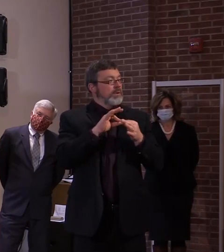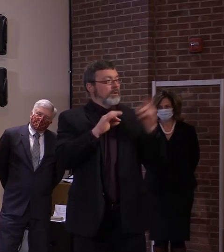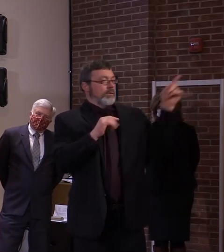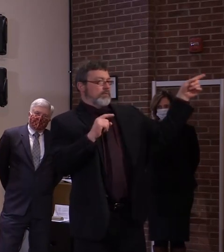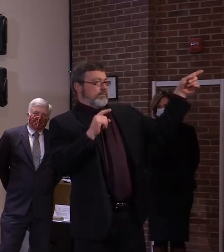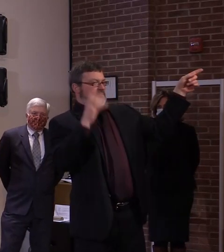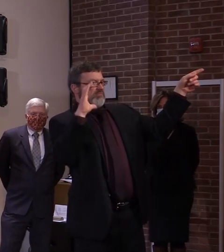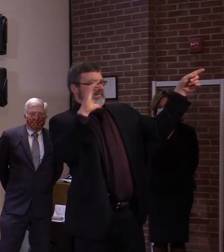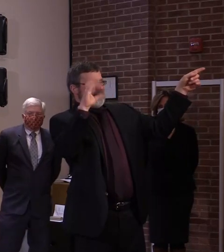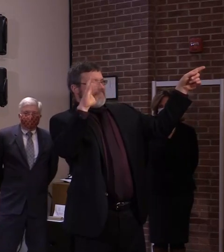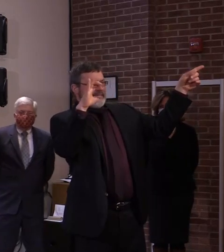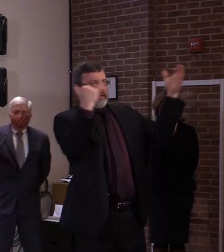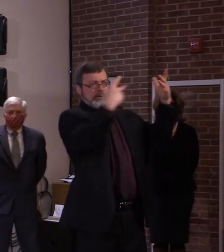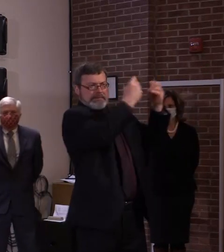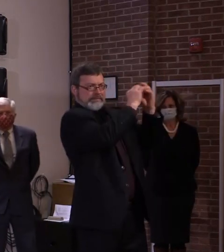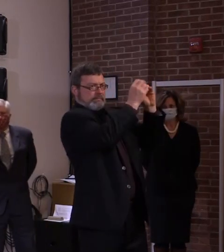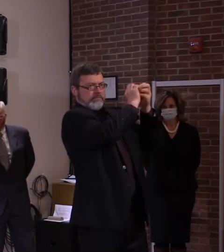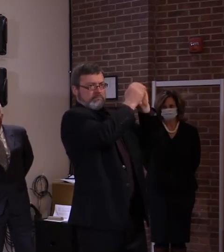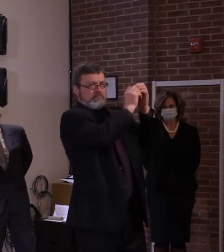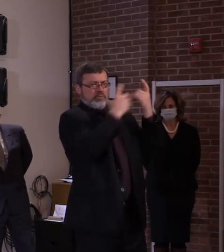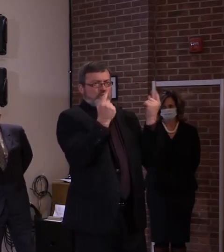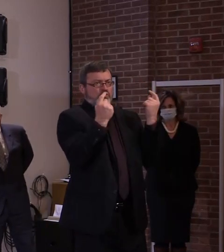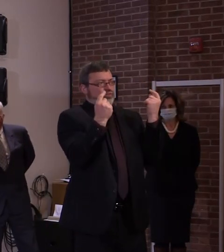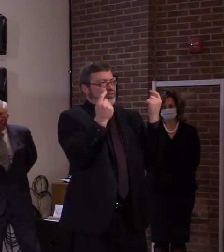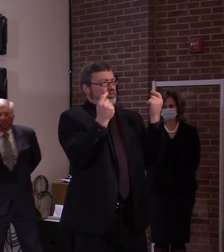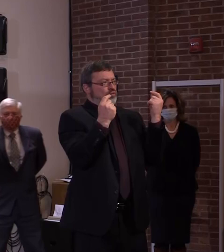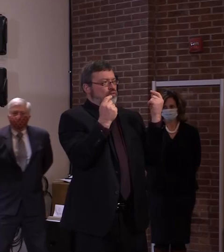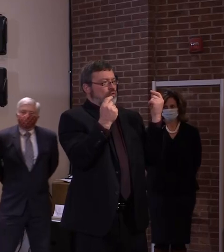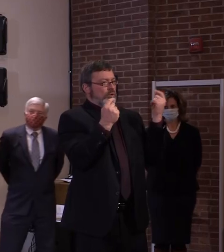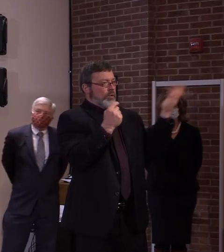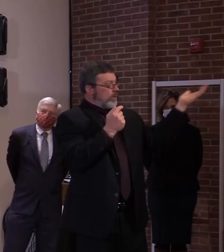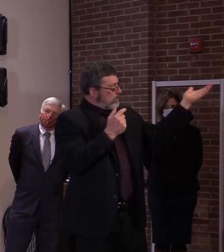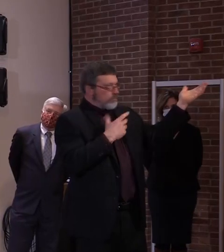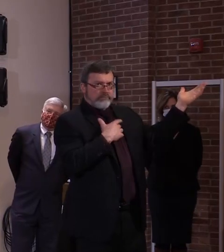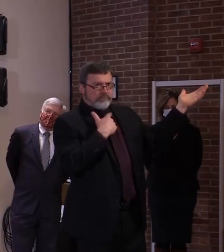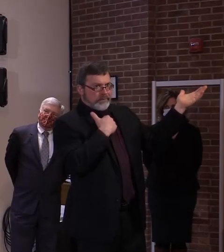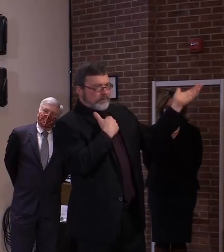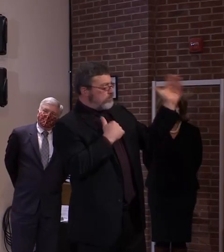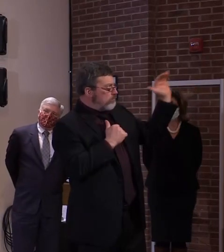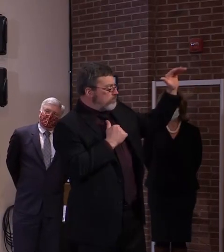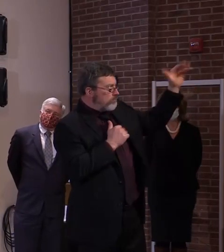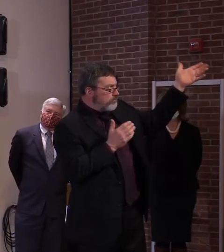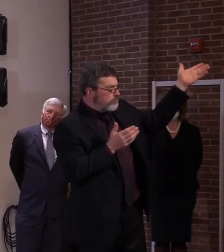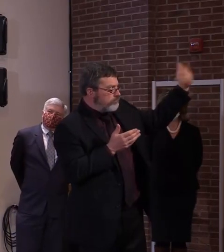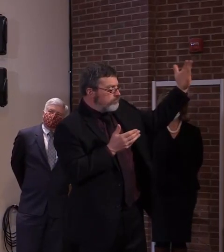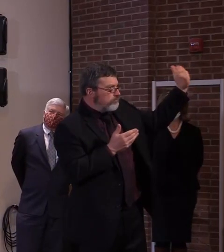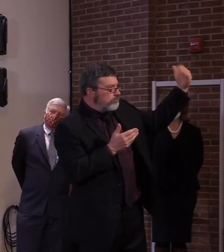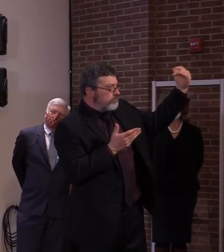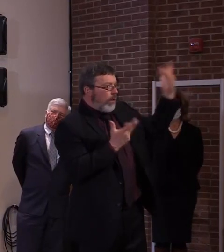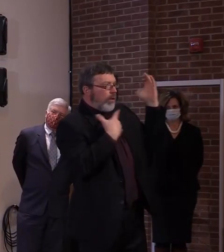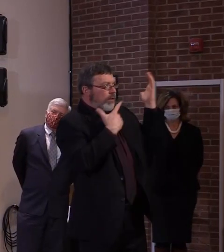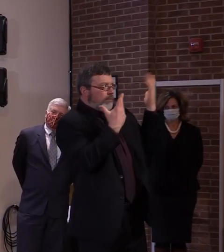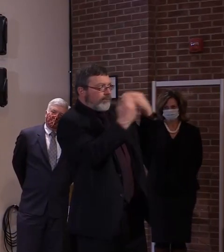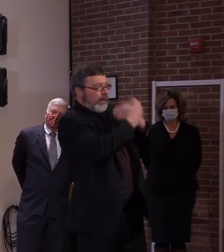discussing that, tends to move a little more slowly, so we'll see how that plays out. But right now, it's the same